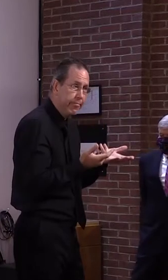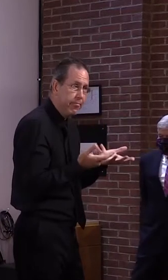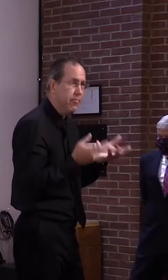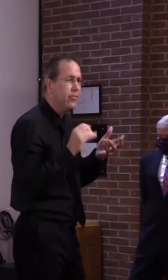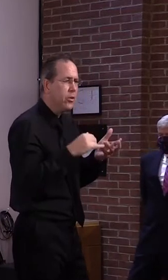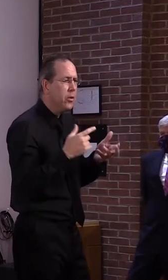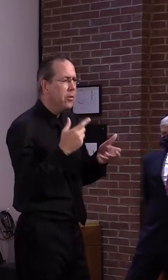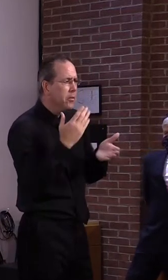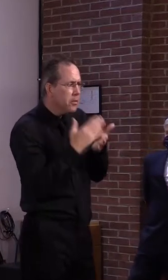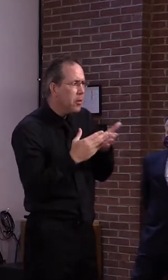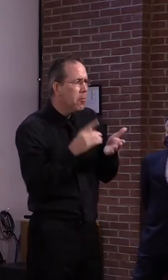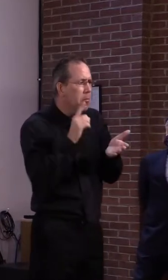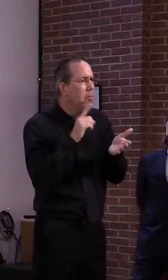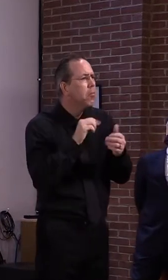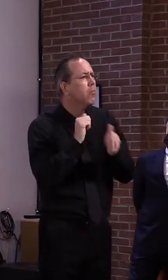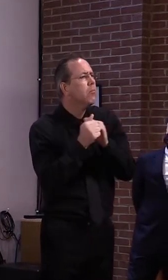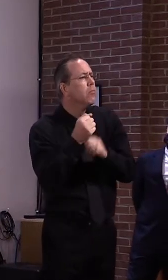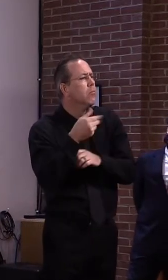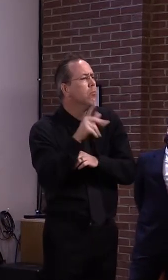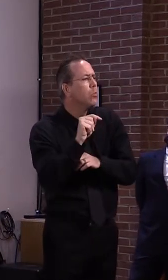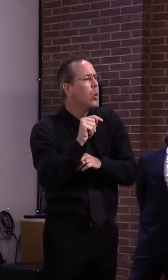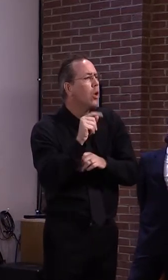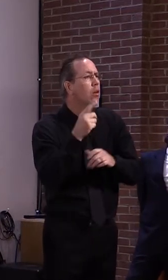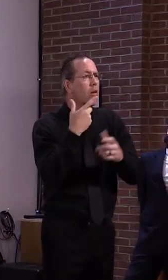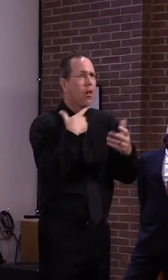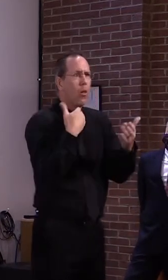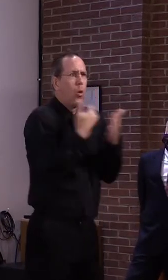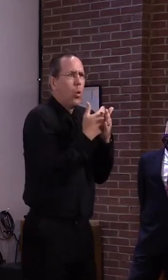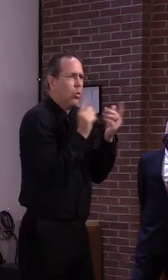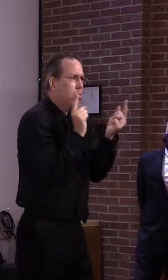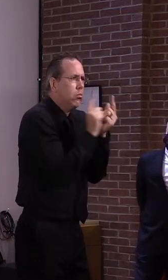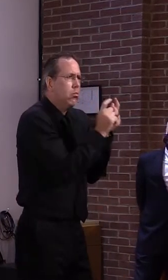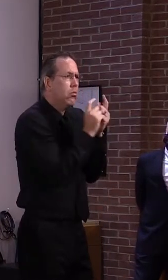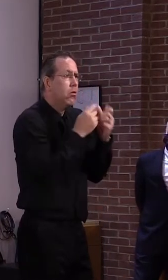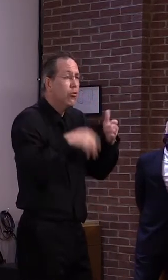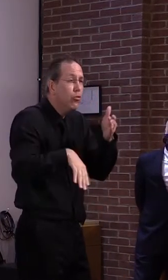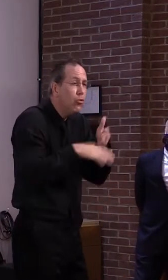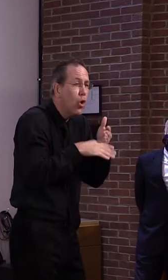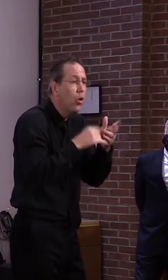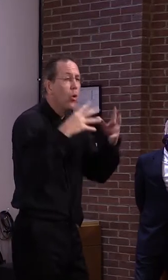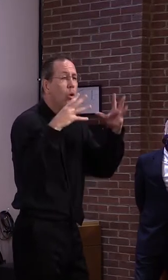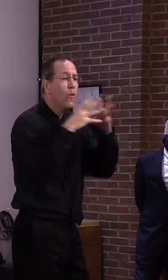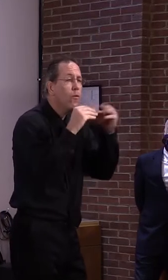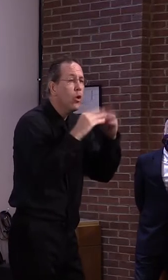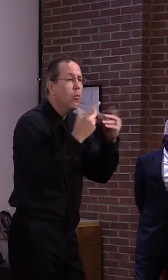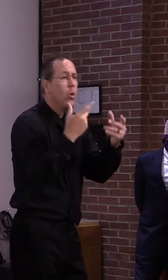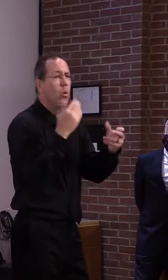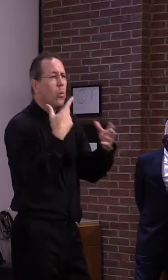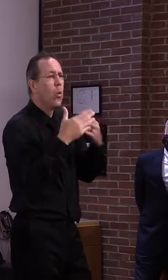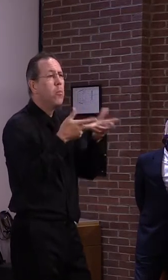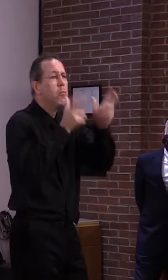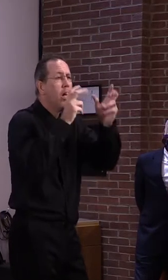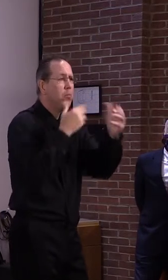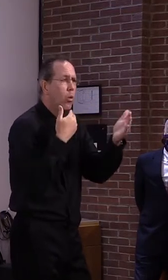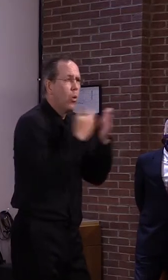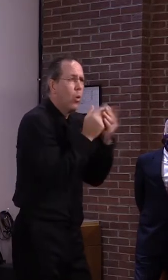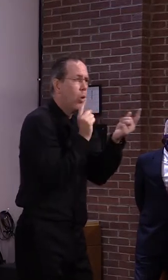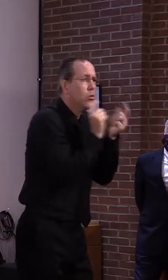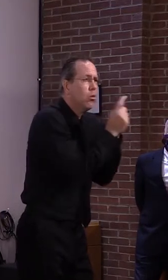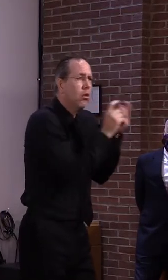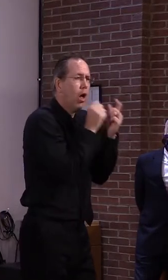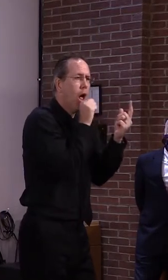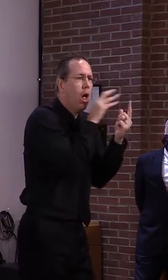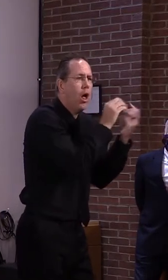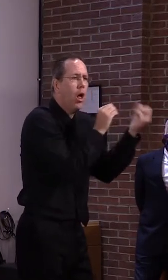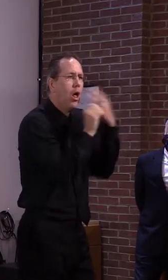be breathing heavily in close proximity to one another. We also know that there's opportunity just